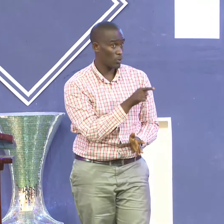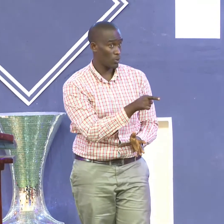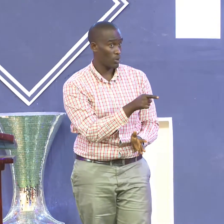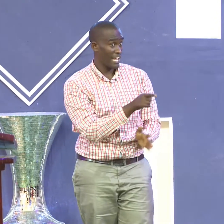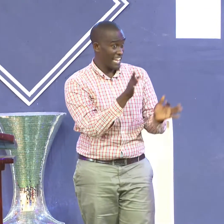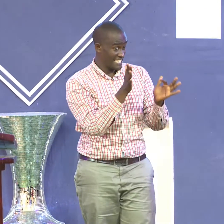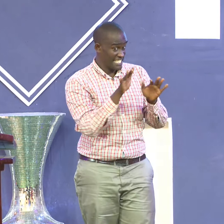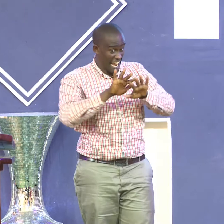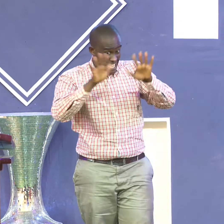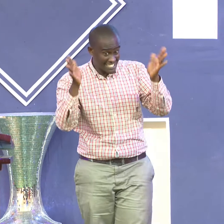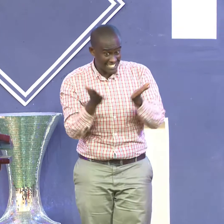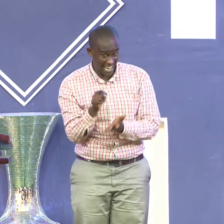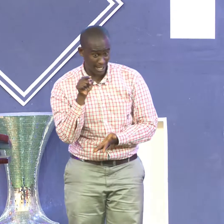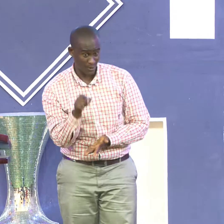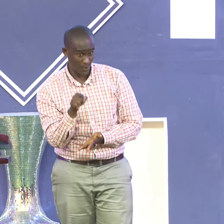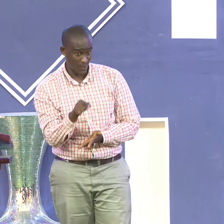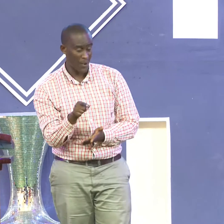Jesus, this world,